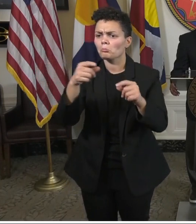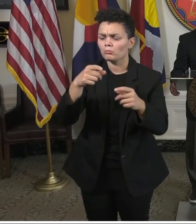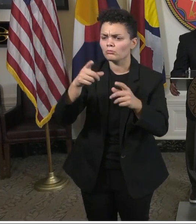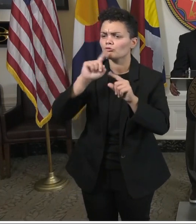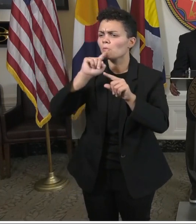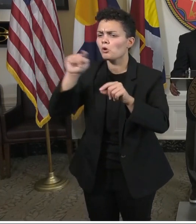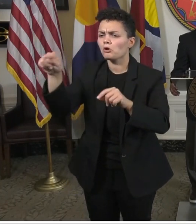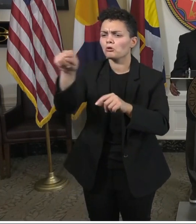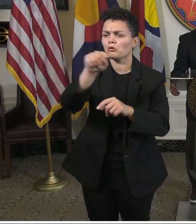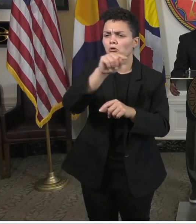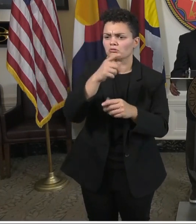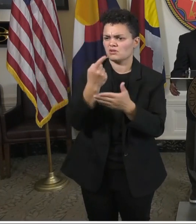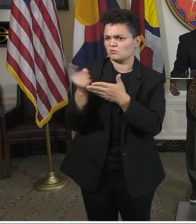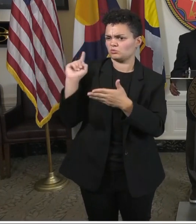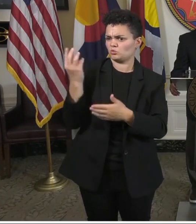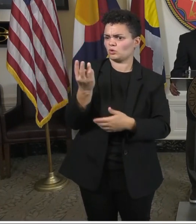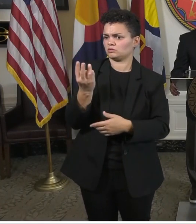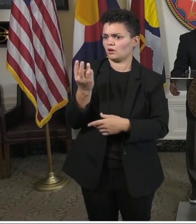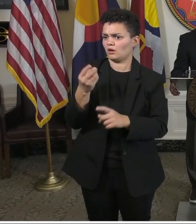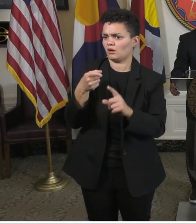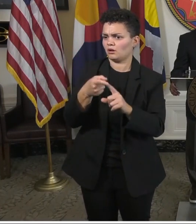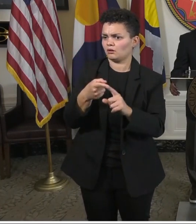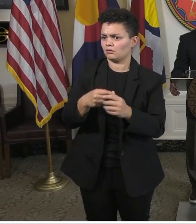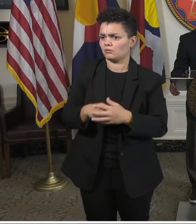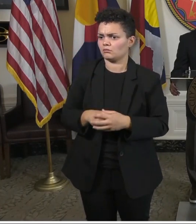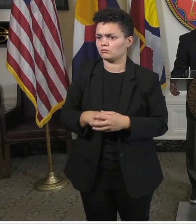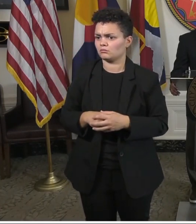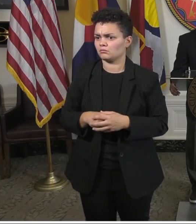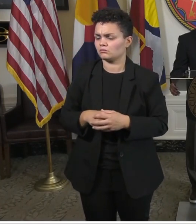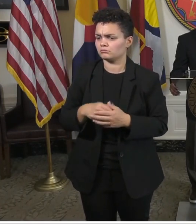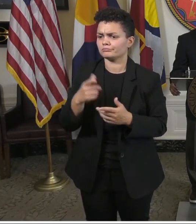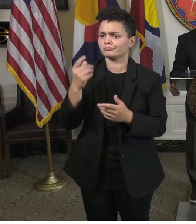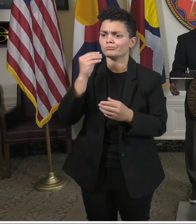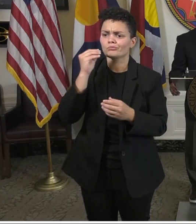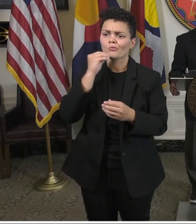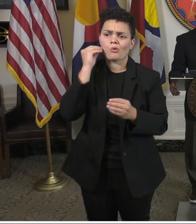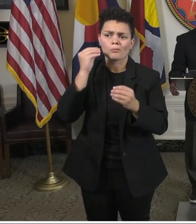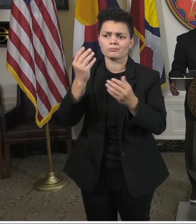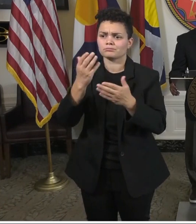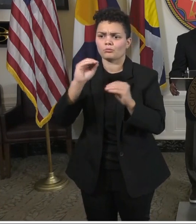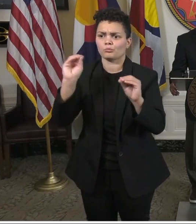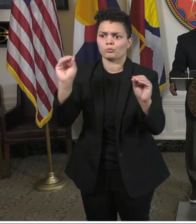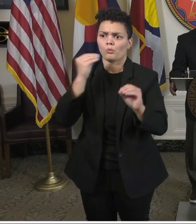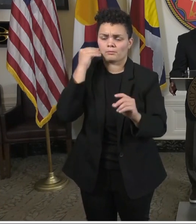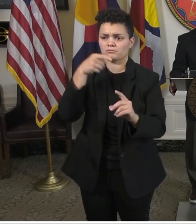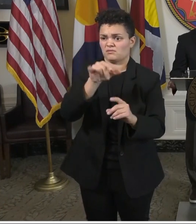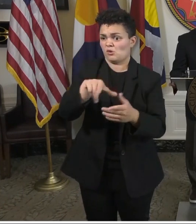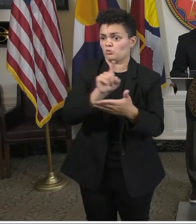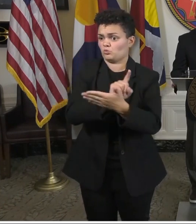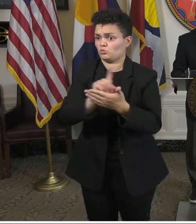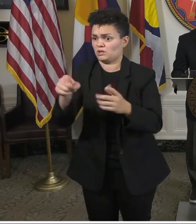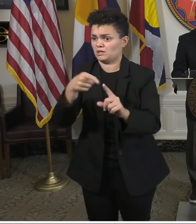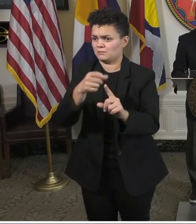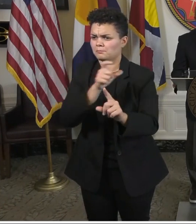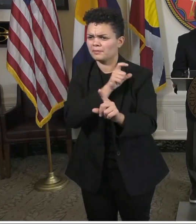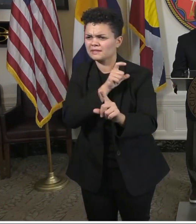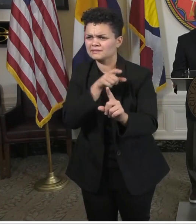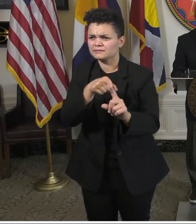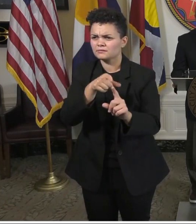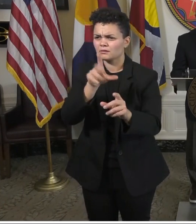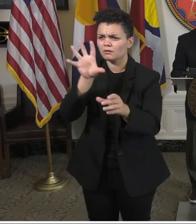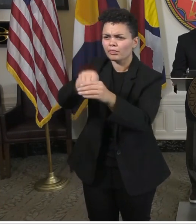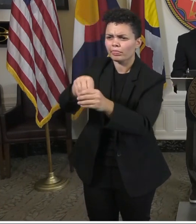sweeps were also involved in some of the violent events this past weekend. So do we have any more info about